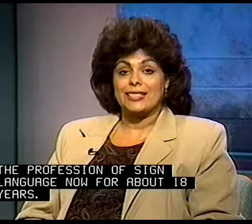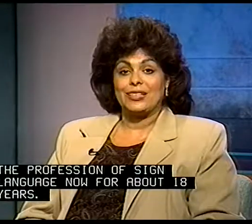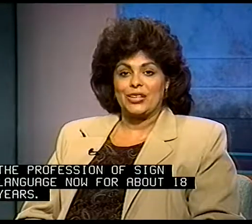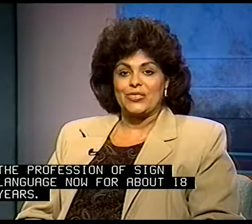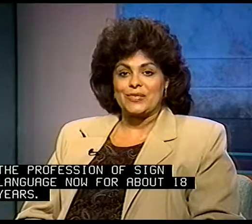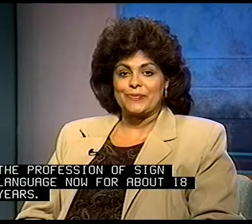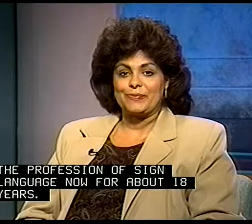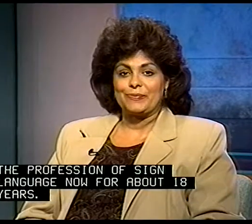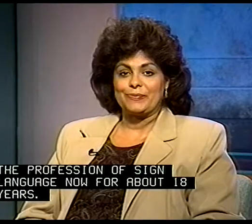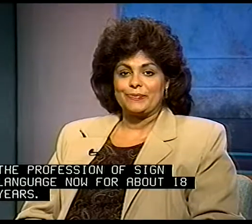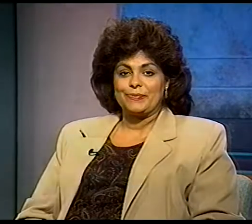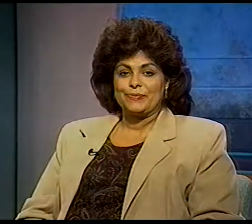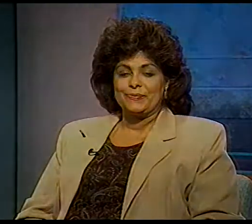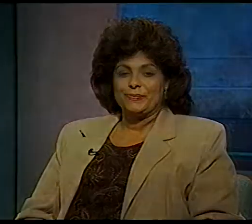18 years.